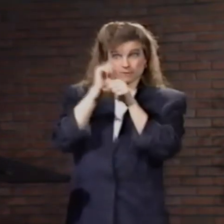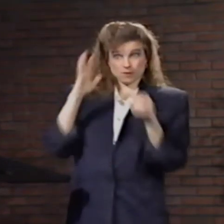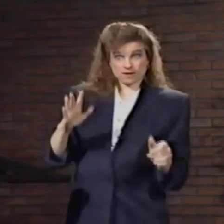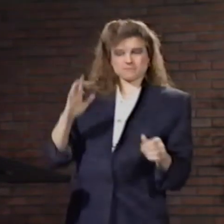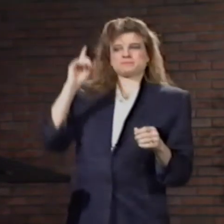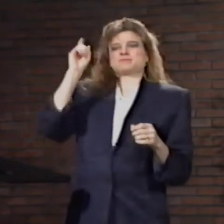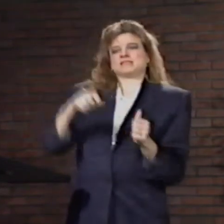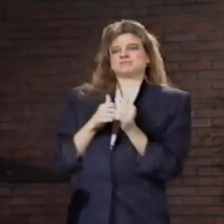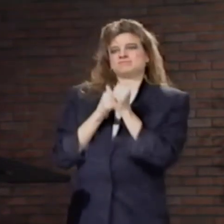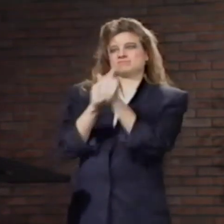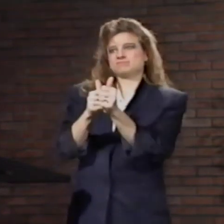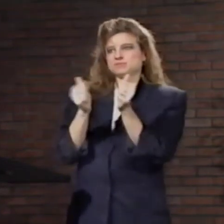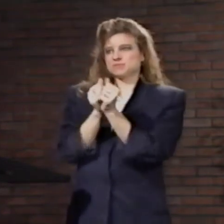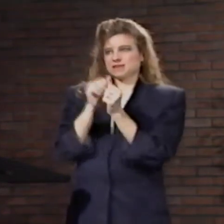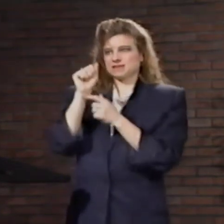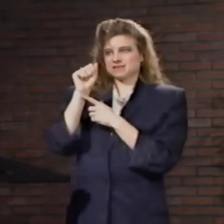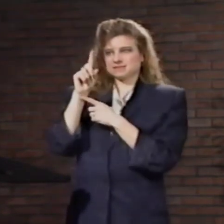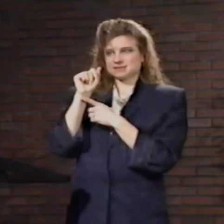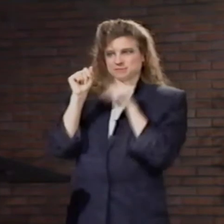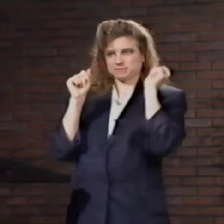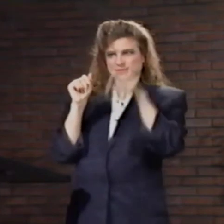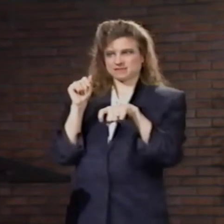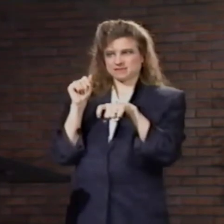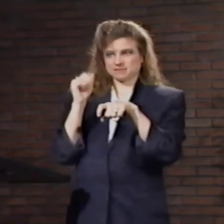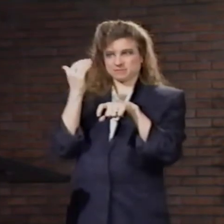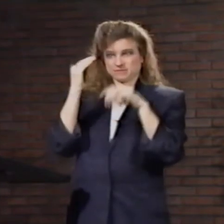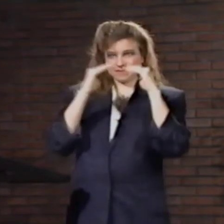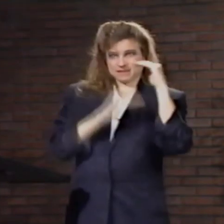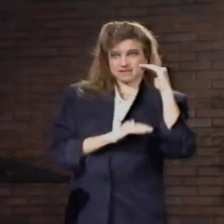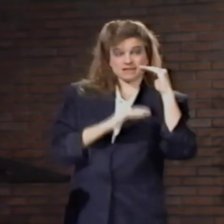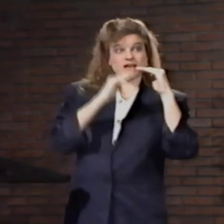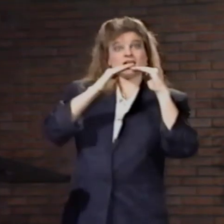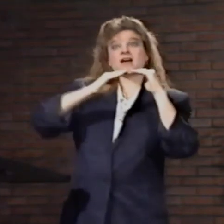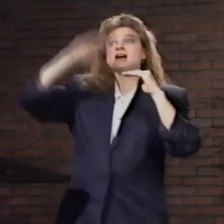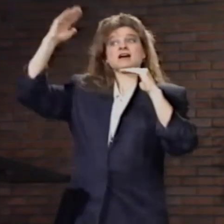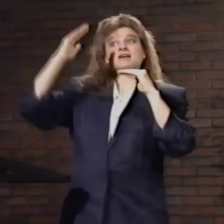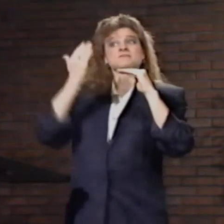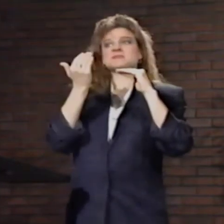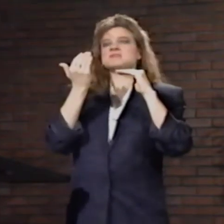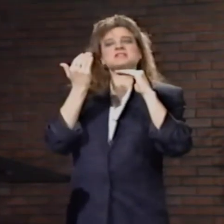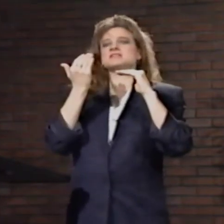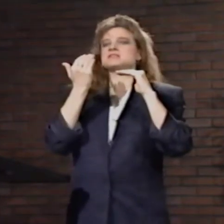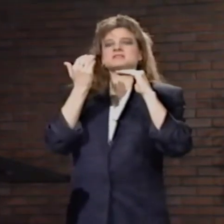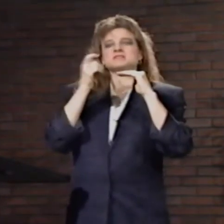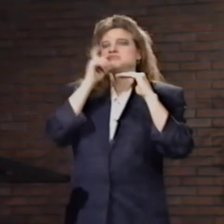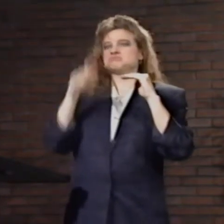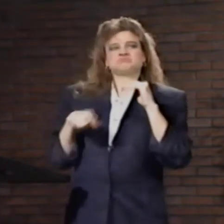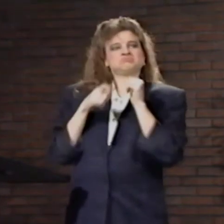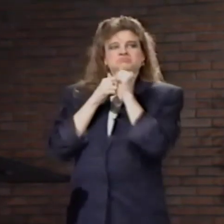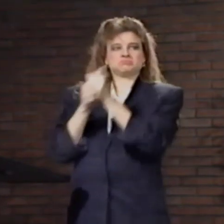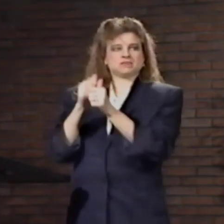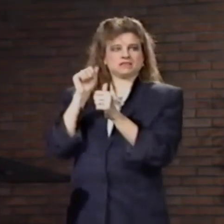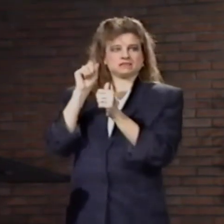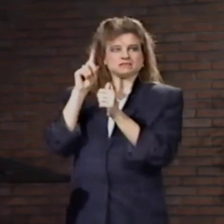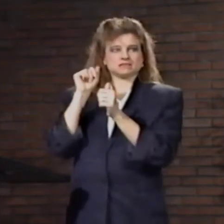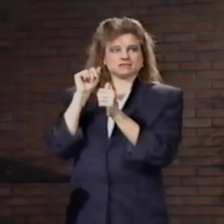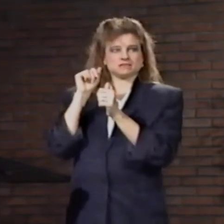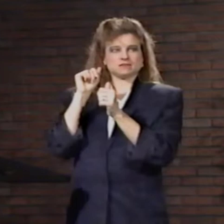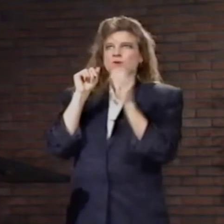to 15. So if you have 15 employees, you must follow the ADA. If you have more than 15, then you do not need to adhere